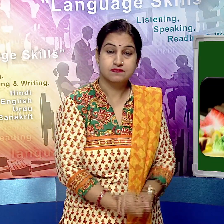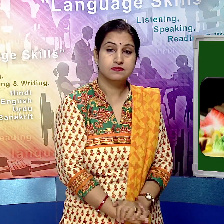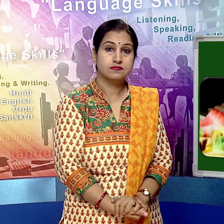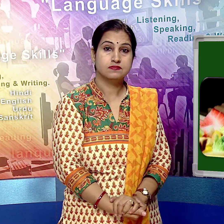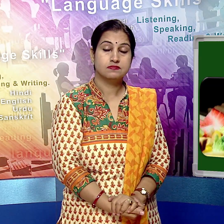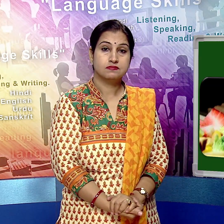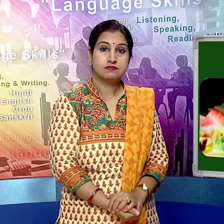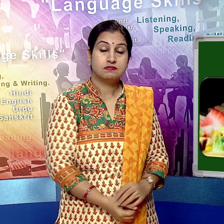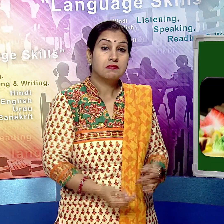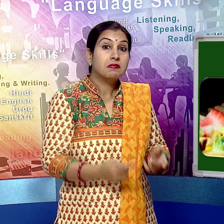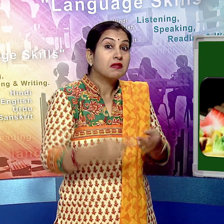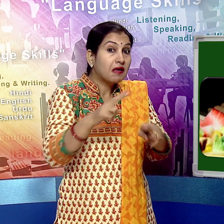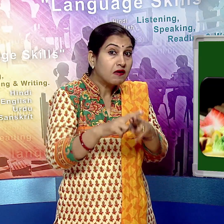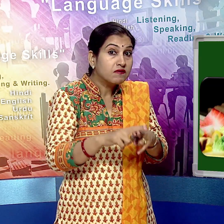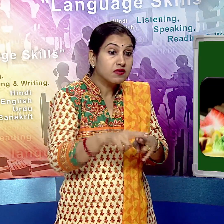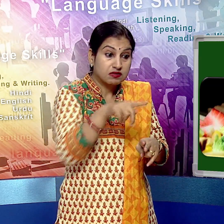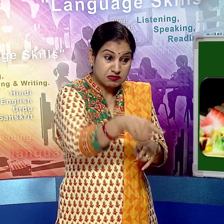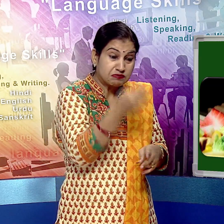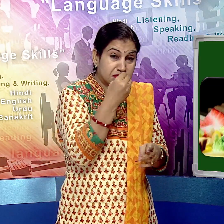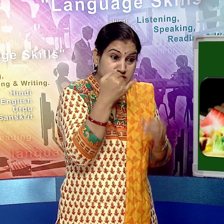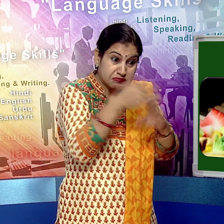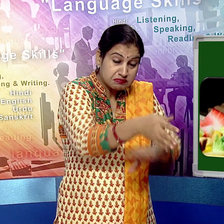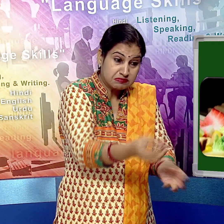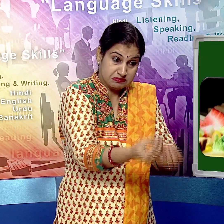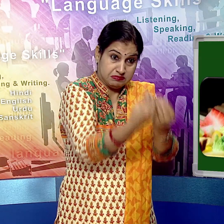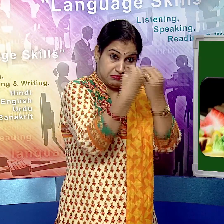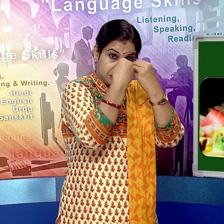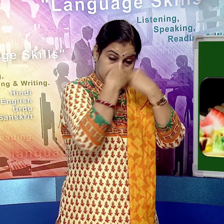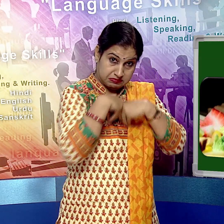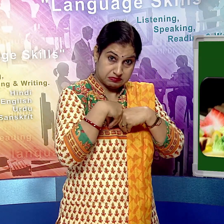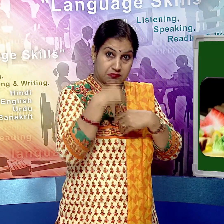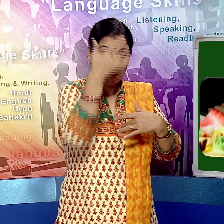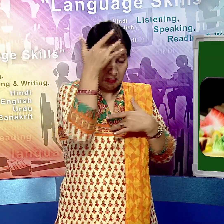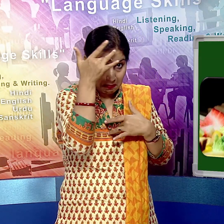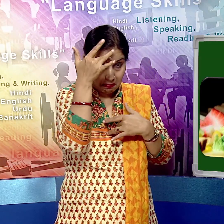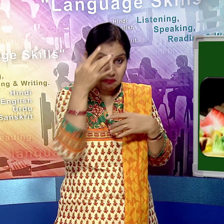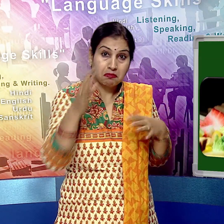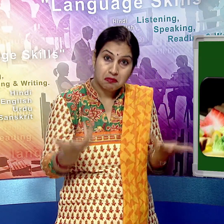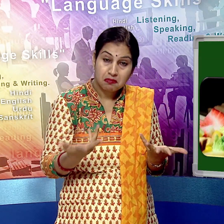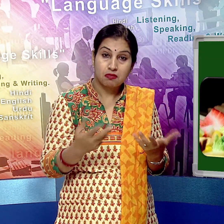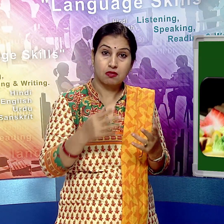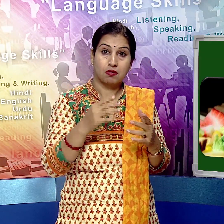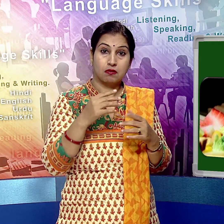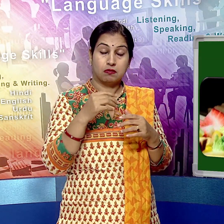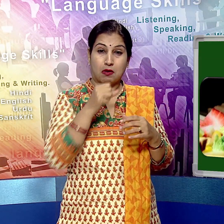and if consumed, it could lead to health hazards like nausea,